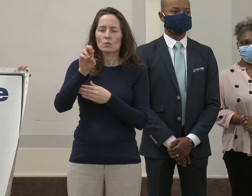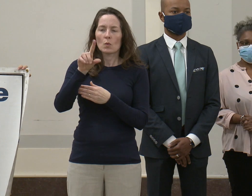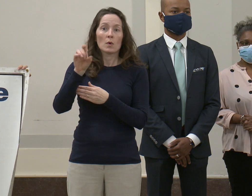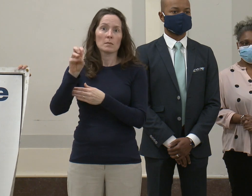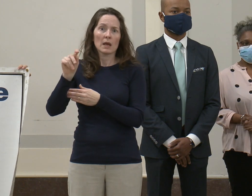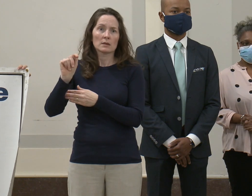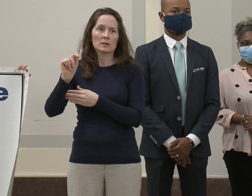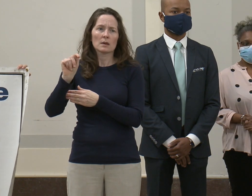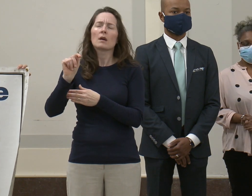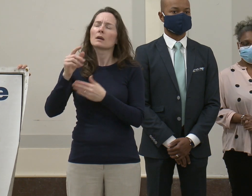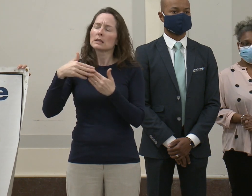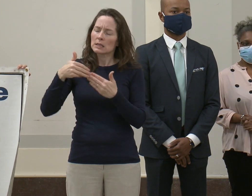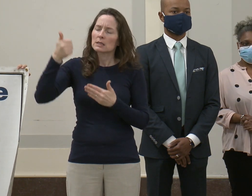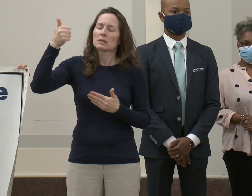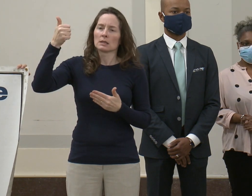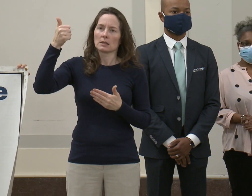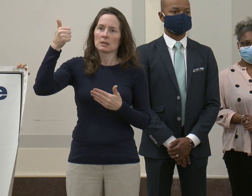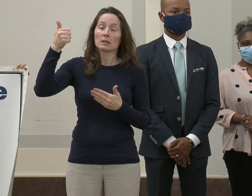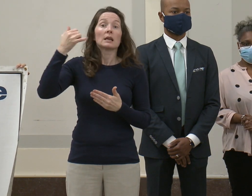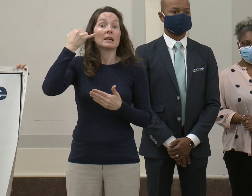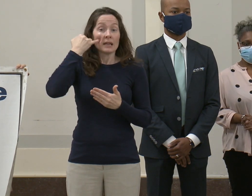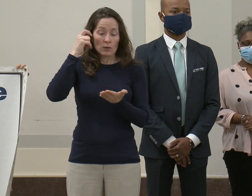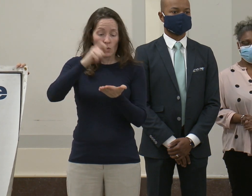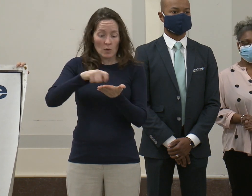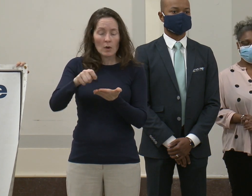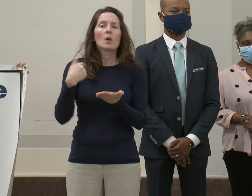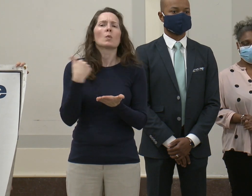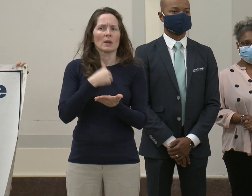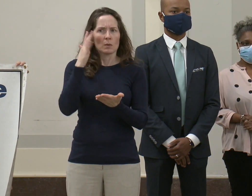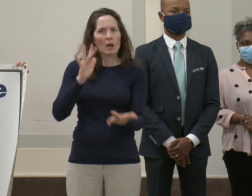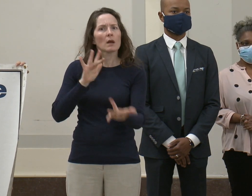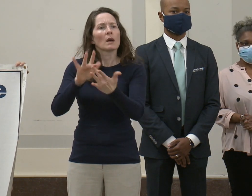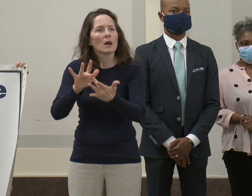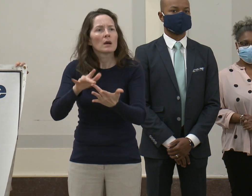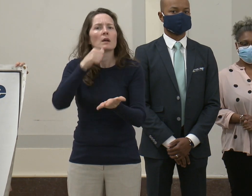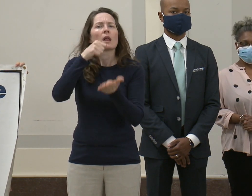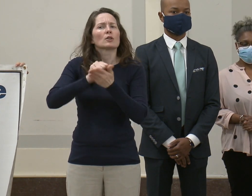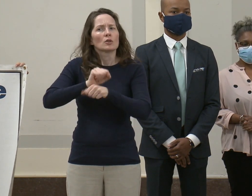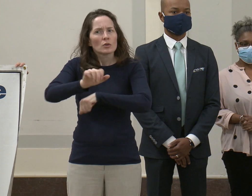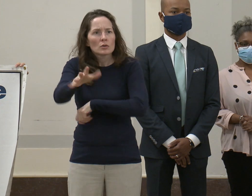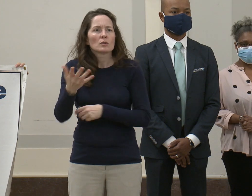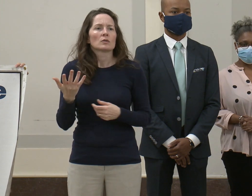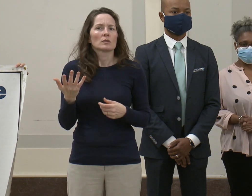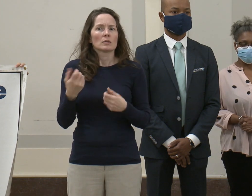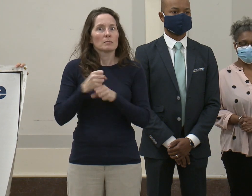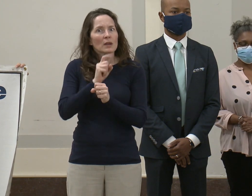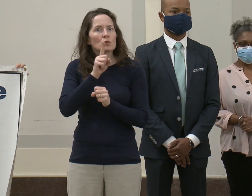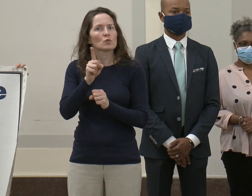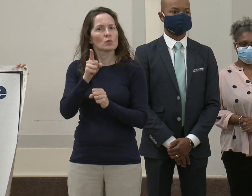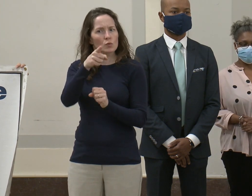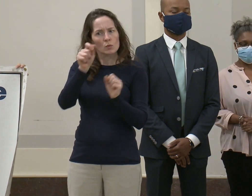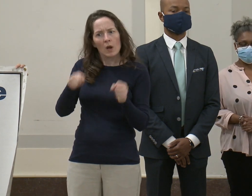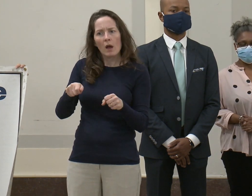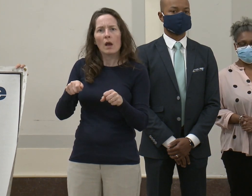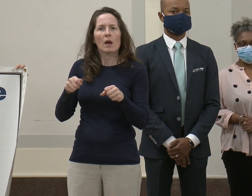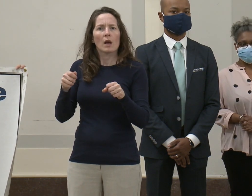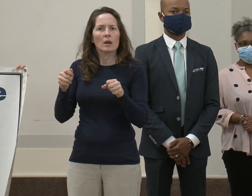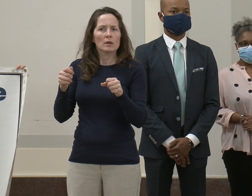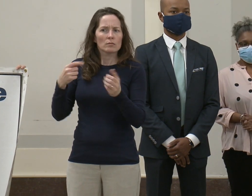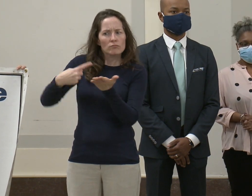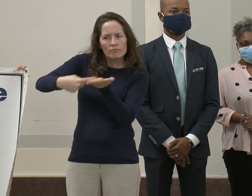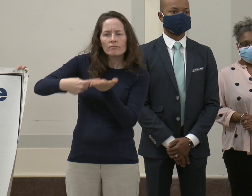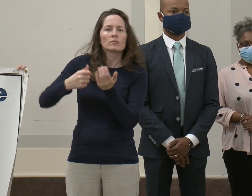box. We will reach out to you. We'll make sure we get you connected with people that can help you and help give you the peace of mind of